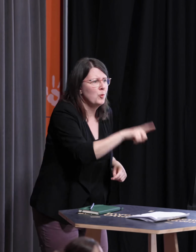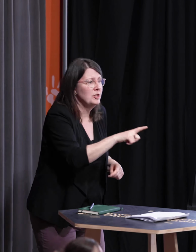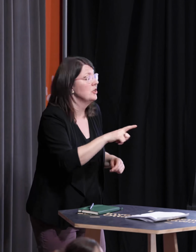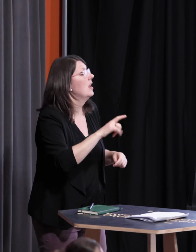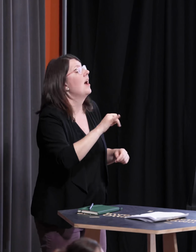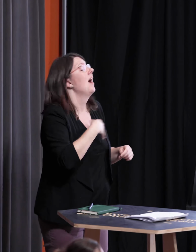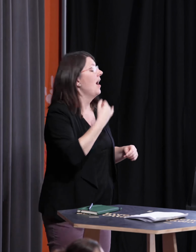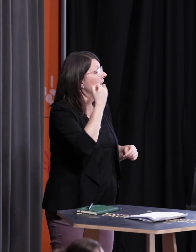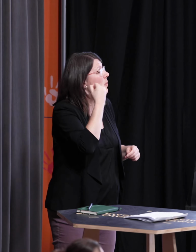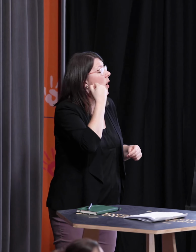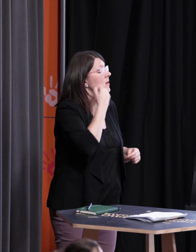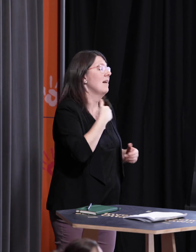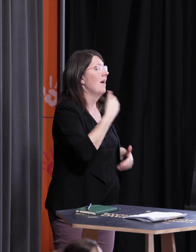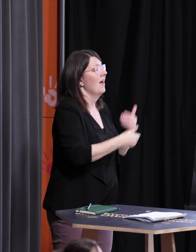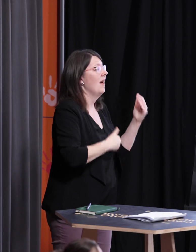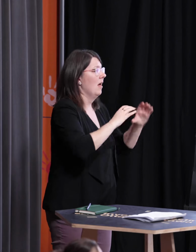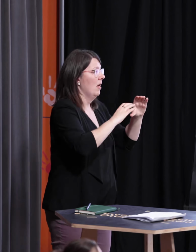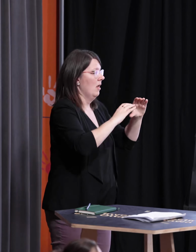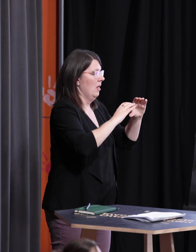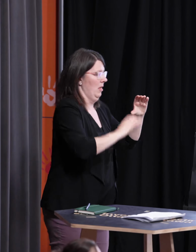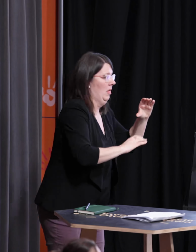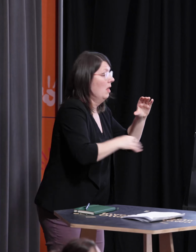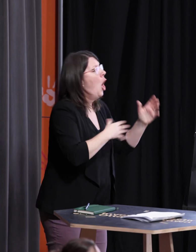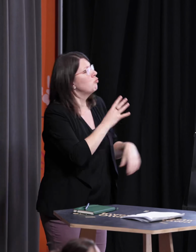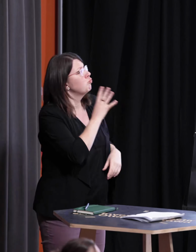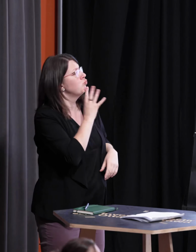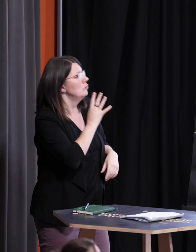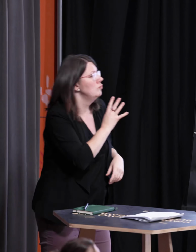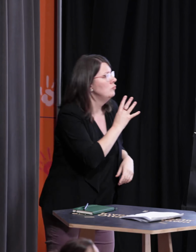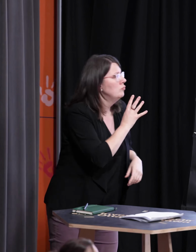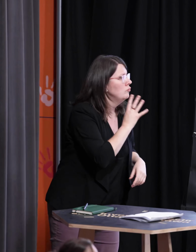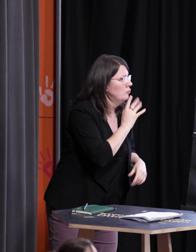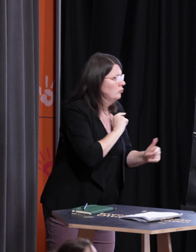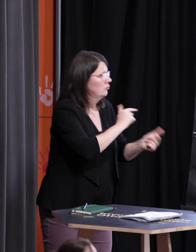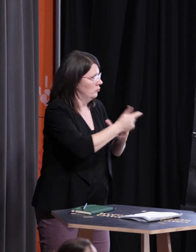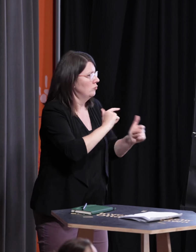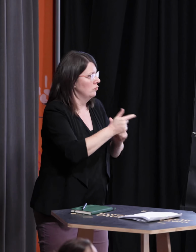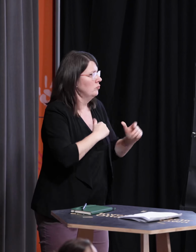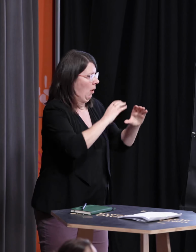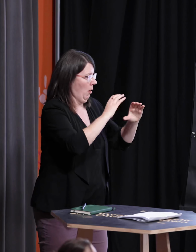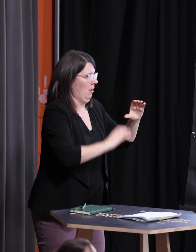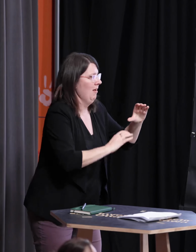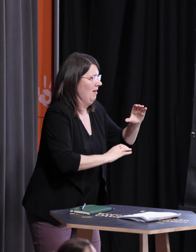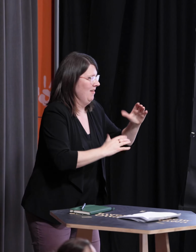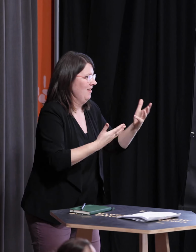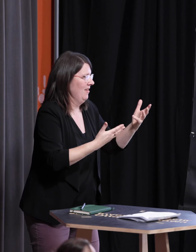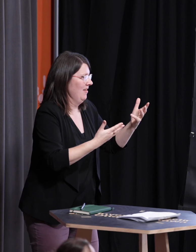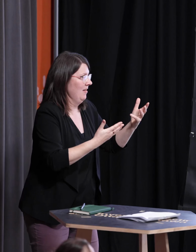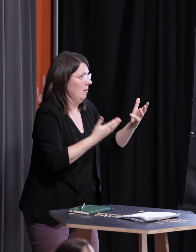miscommunicate when we speak with one another, just using regular language. And so I'm curious